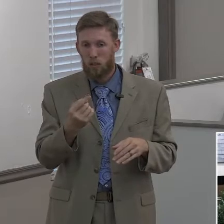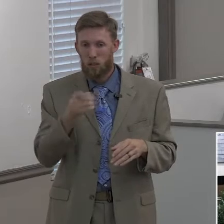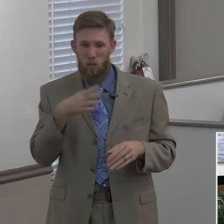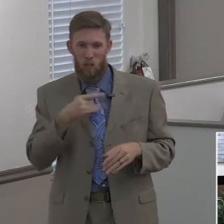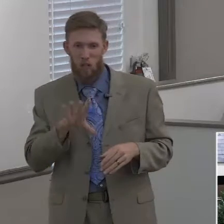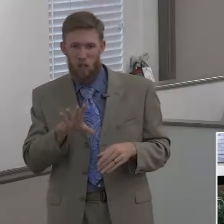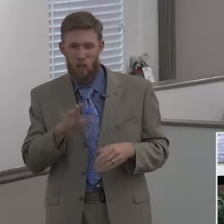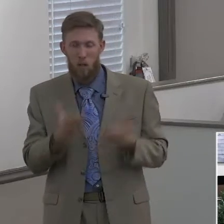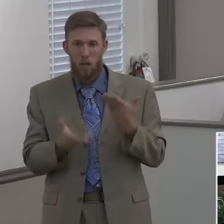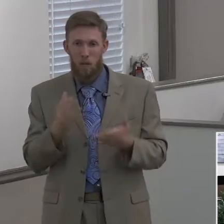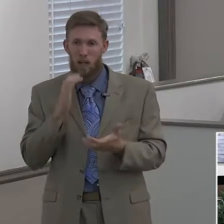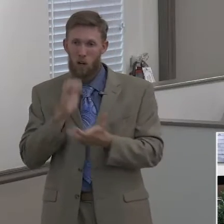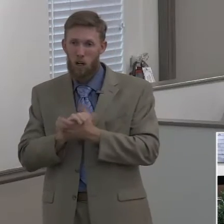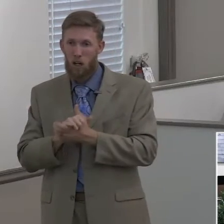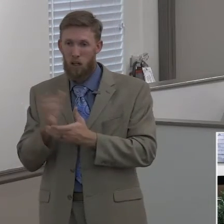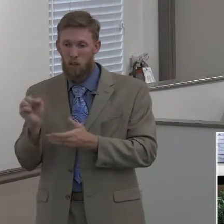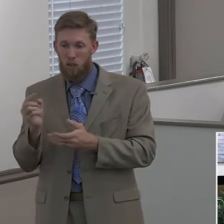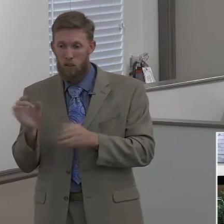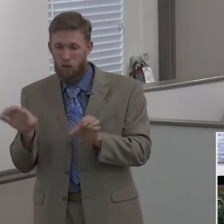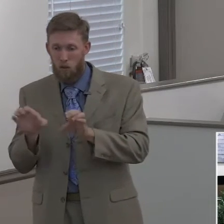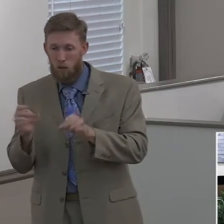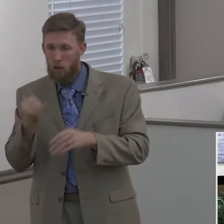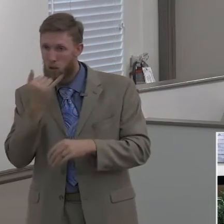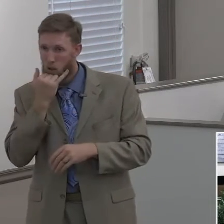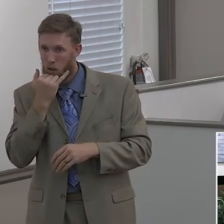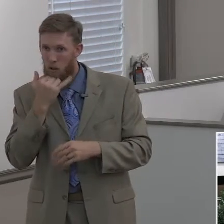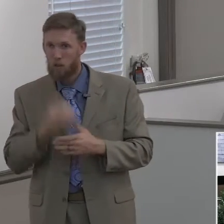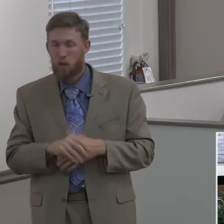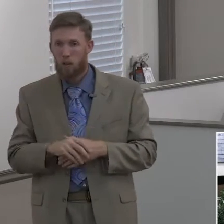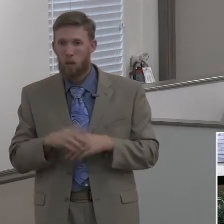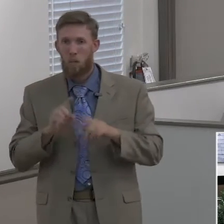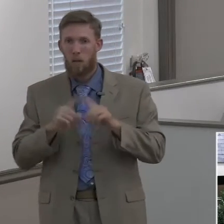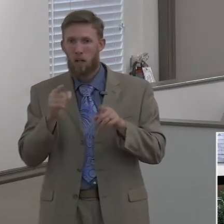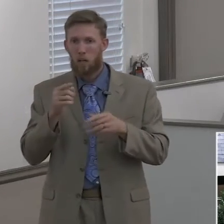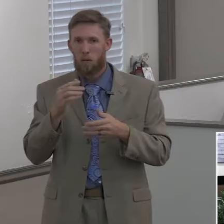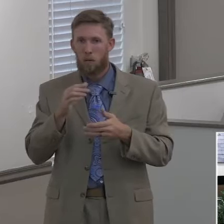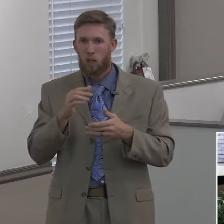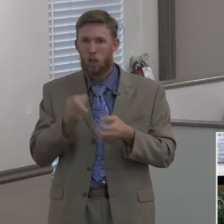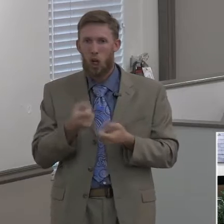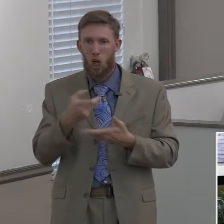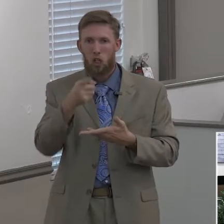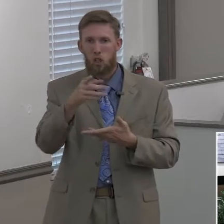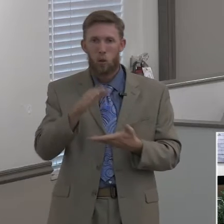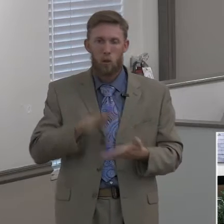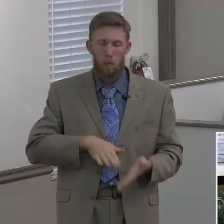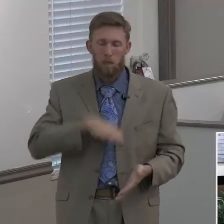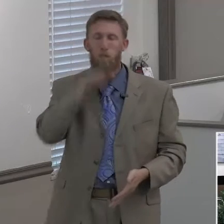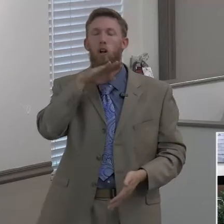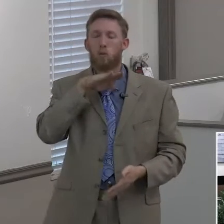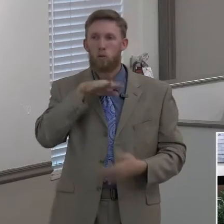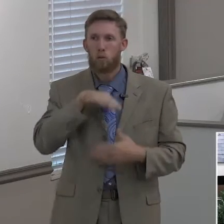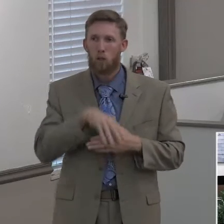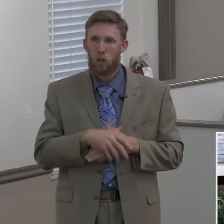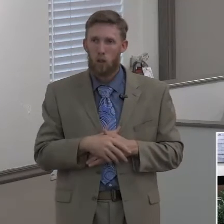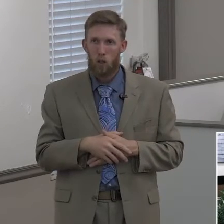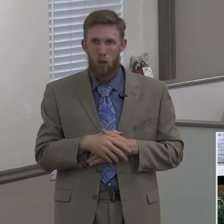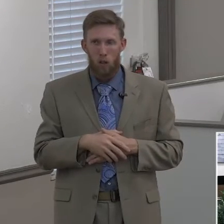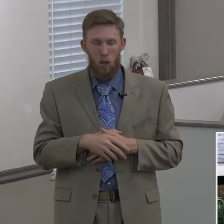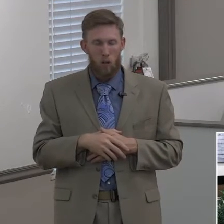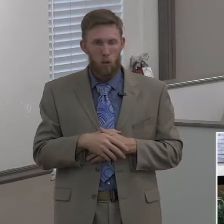Or your wife may be doing something that you don't like, and it causes you to get frustrated.